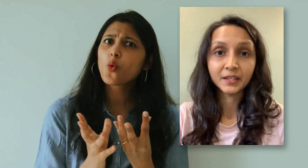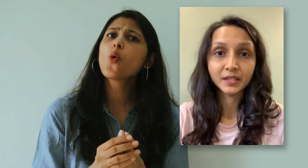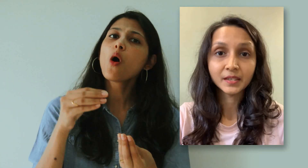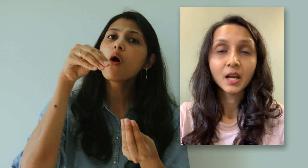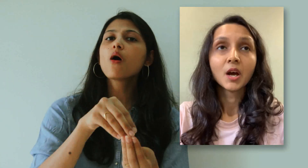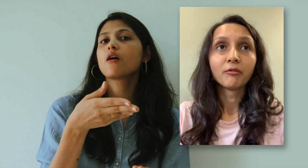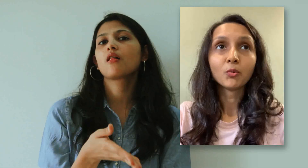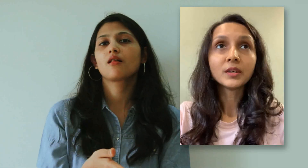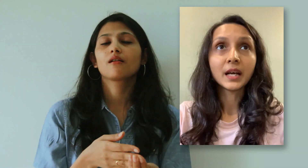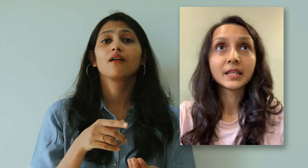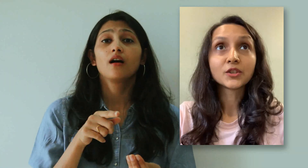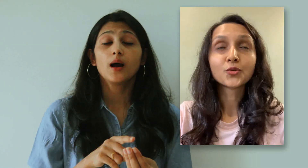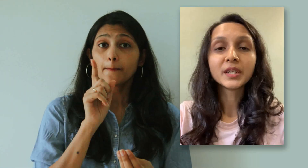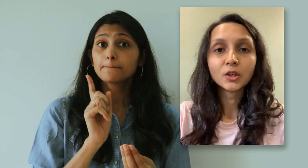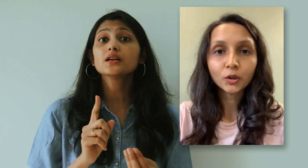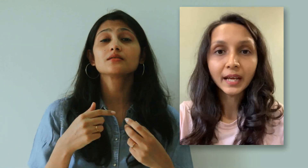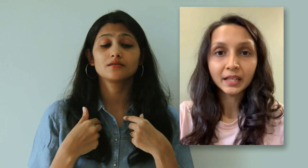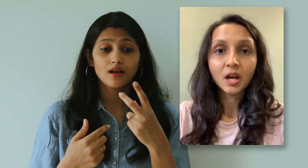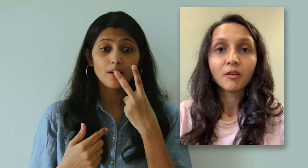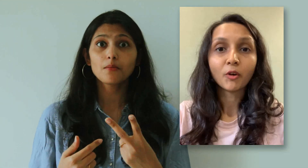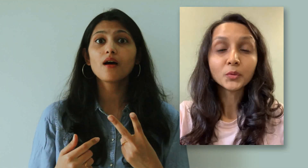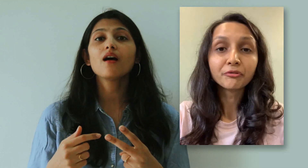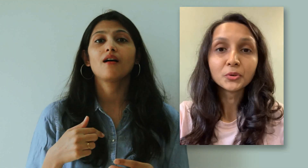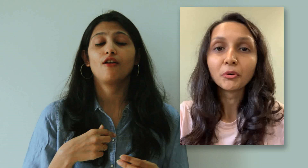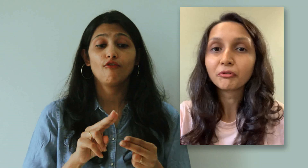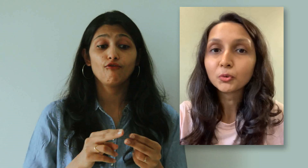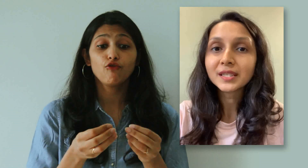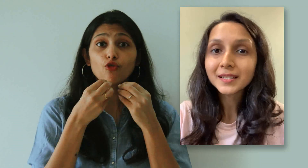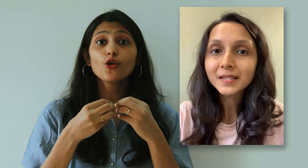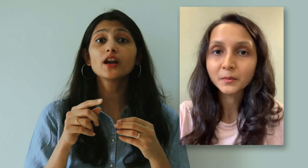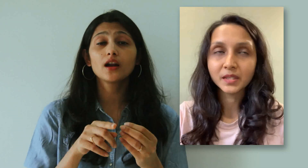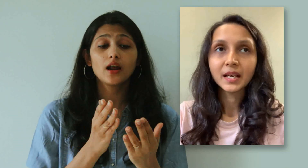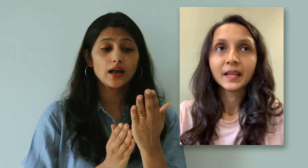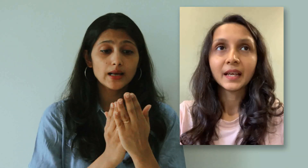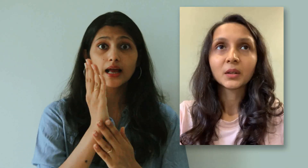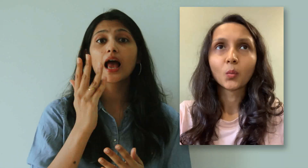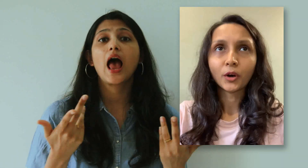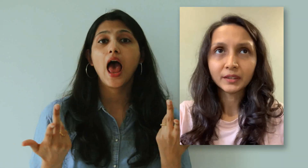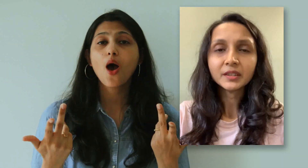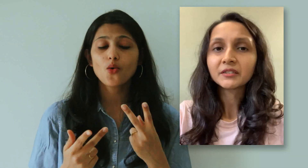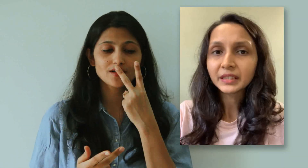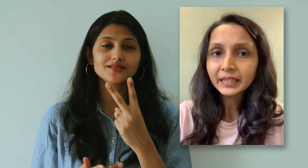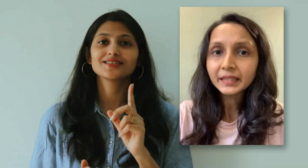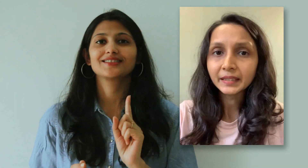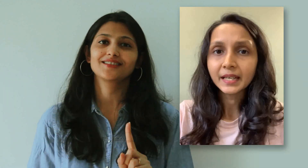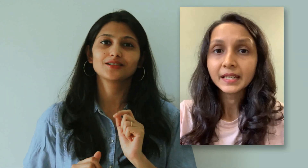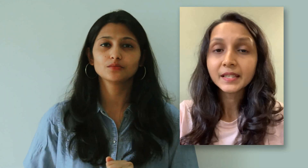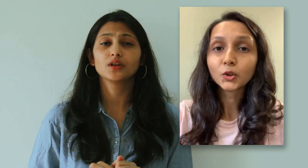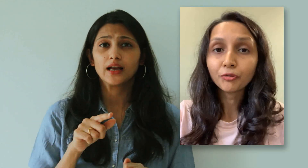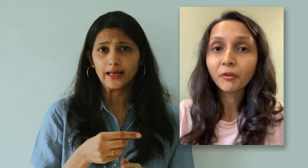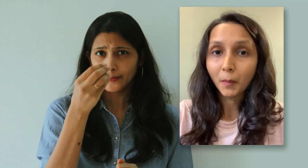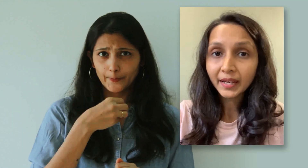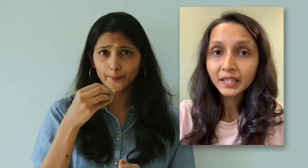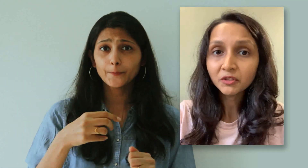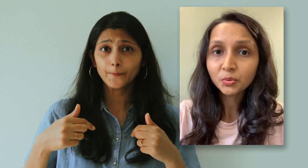and calories. Food needs to be looked at from the view of food systems, that whatever that we are eating, is it